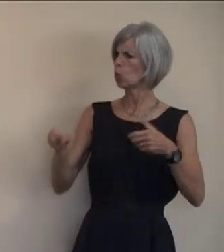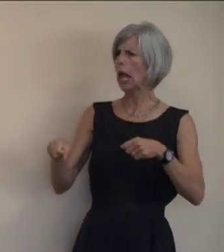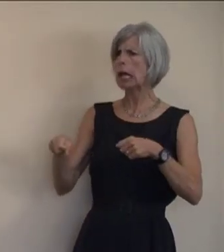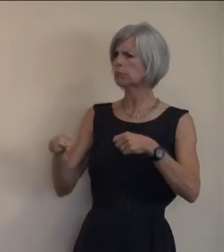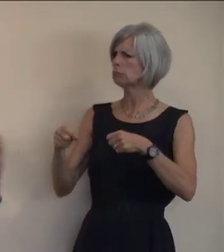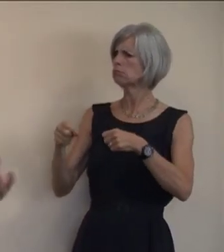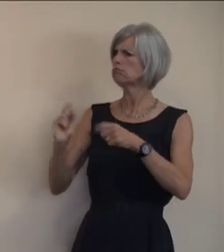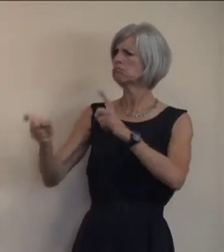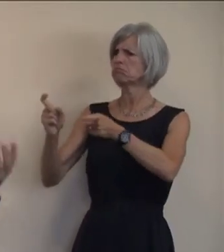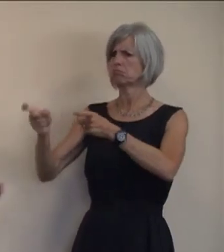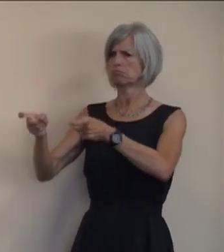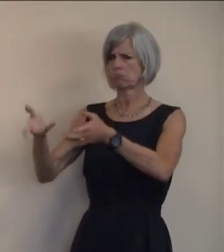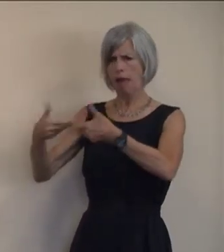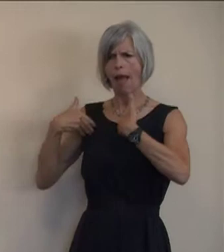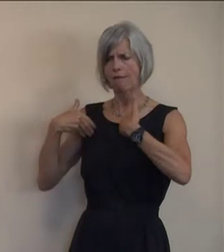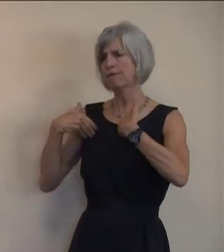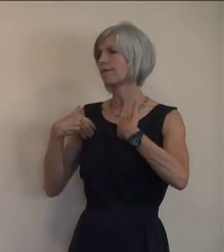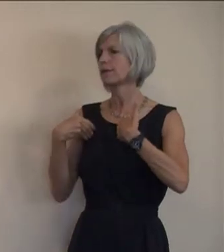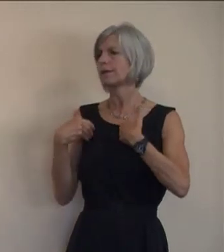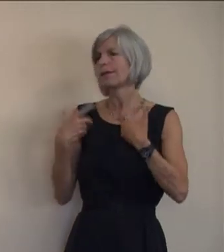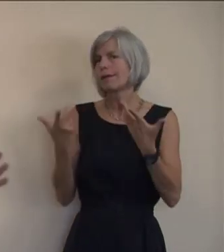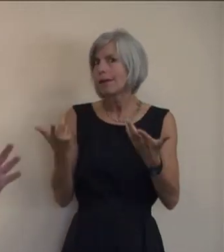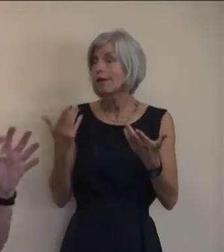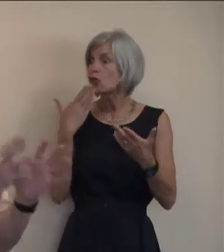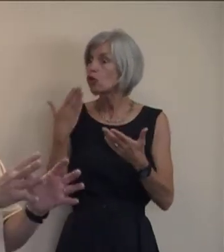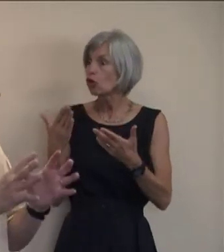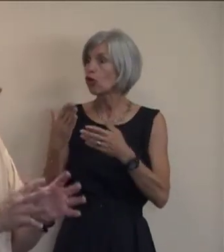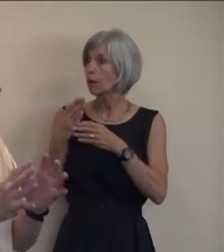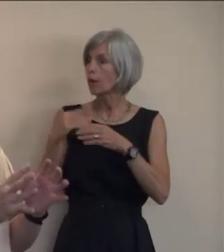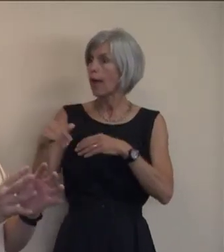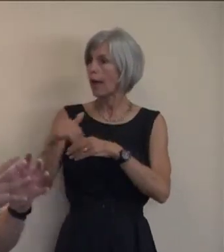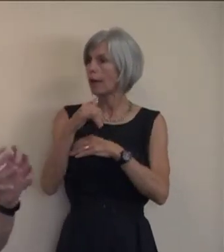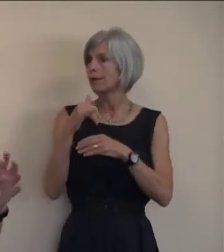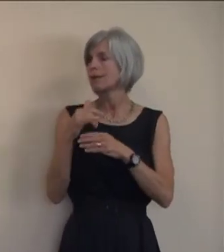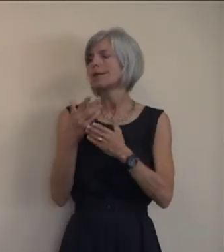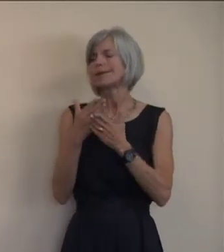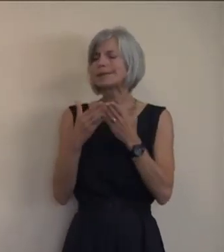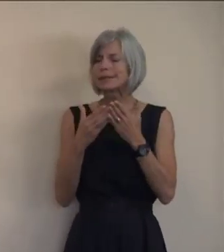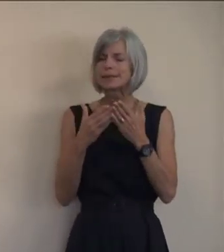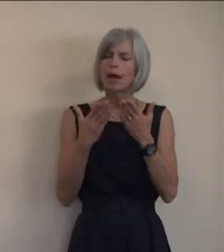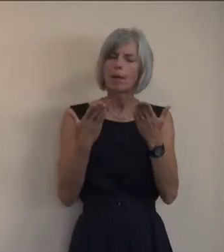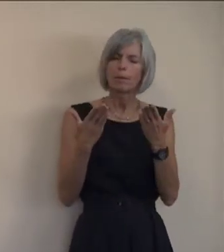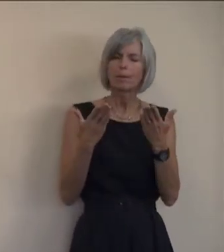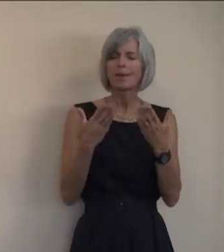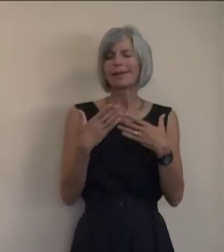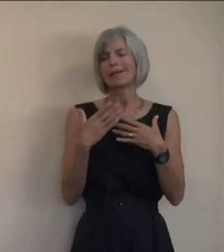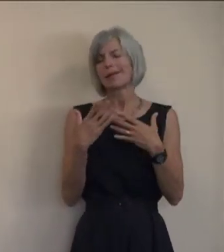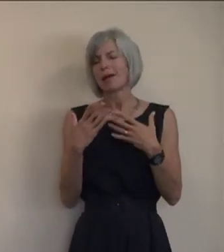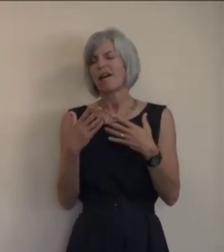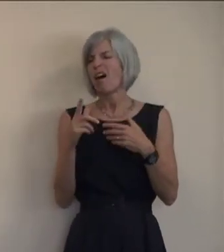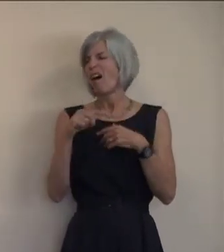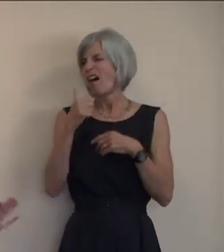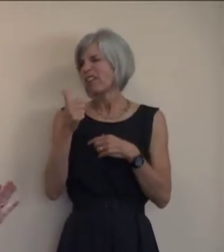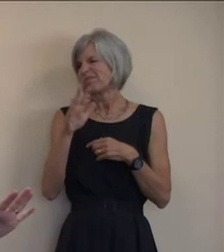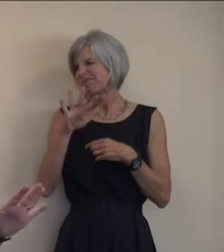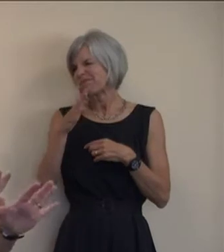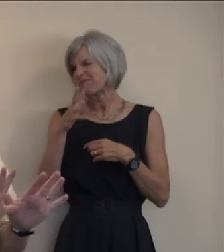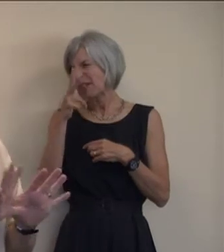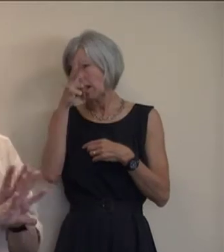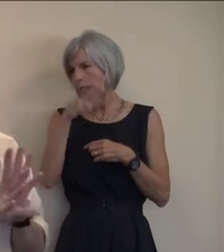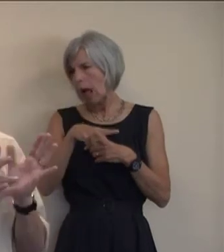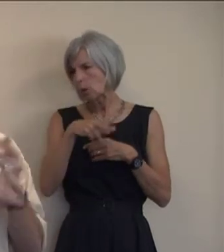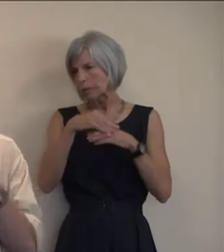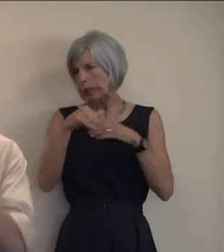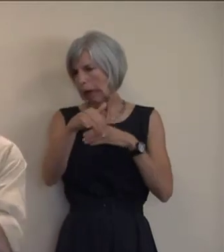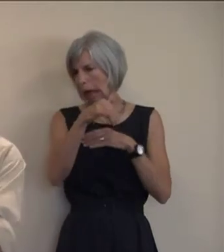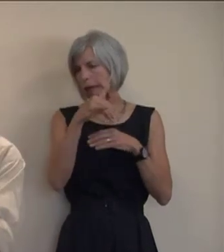But there's some interesting stories around islands off South Carolina that where there's still pockets of African American ownership that come from the Homestead Acts.